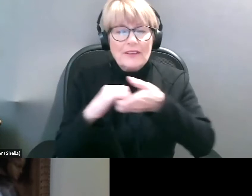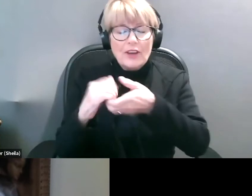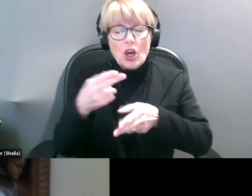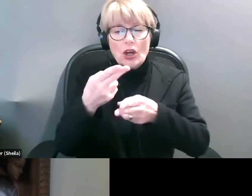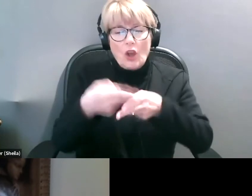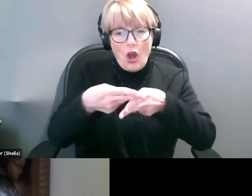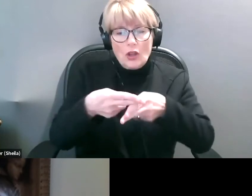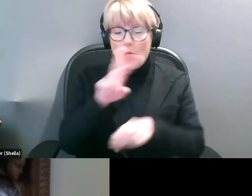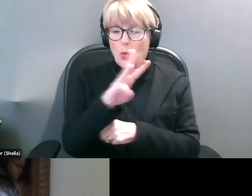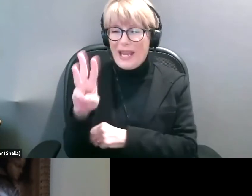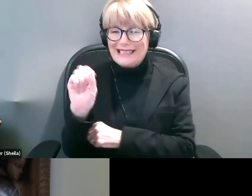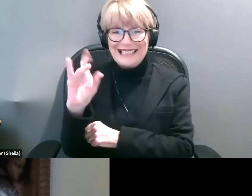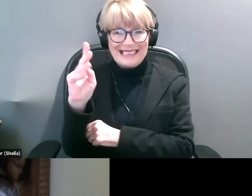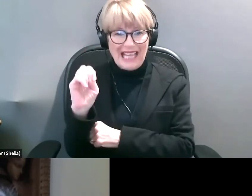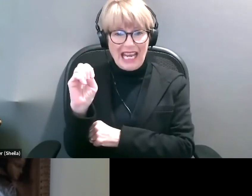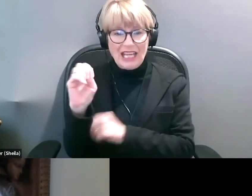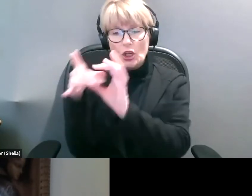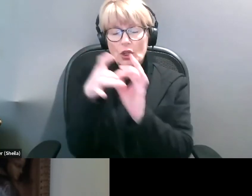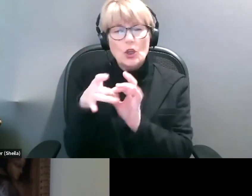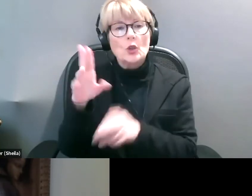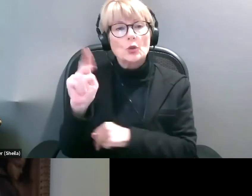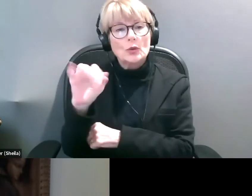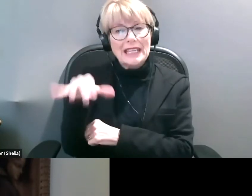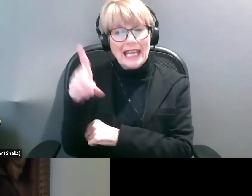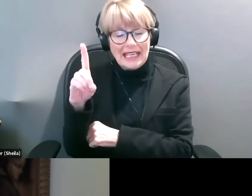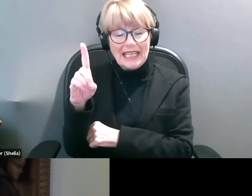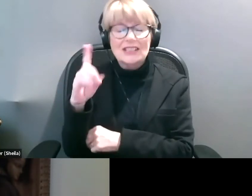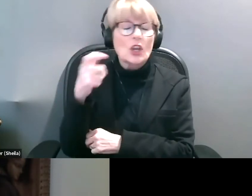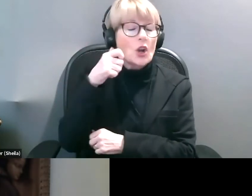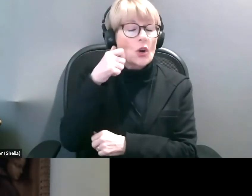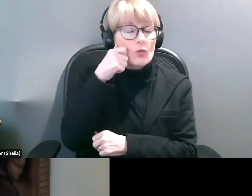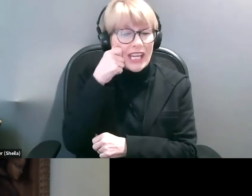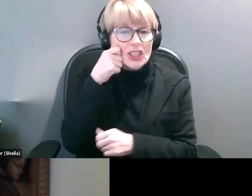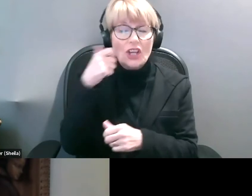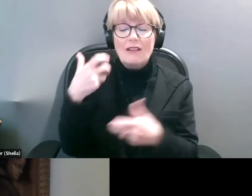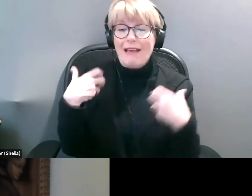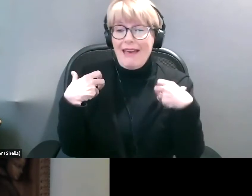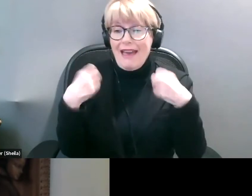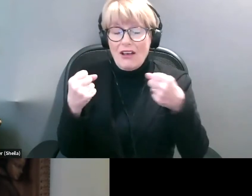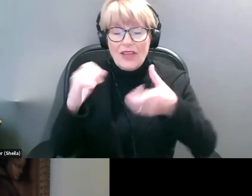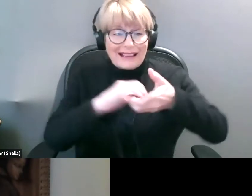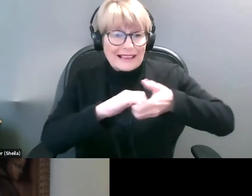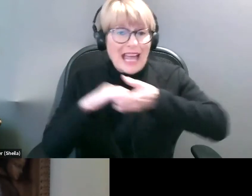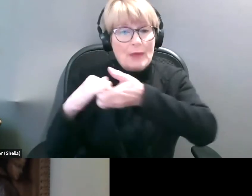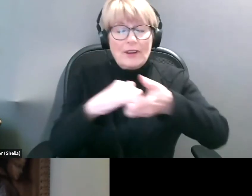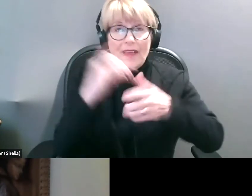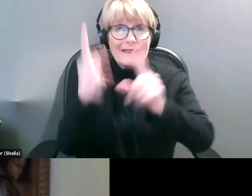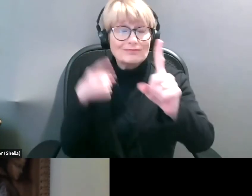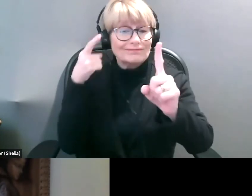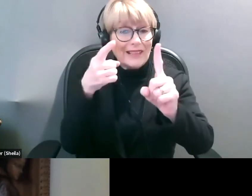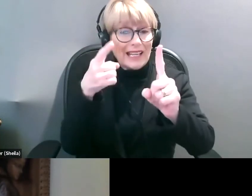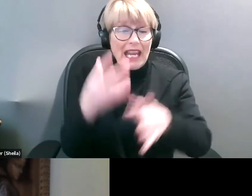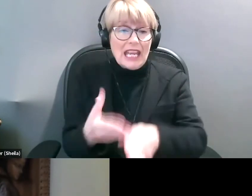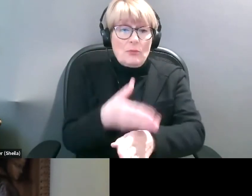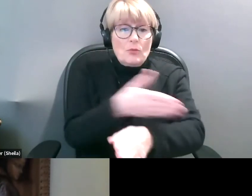in the discussion. And Westside United is a racial health collaborative aimed at improving the social and structural determinants